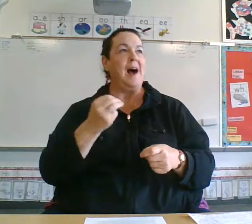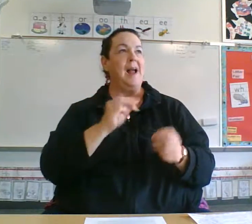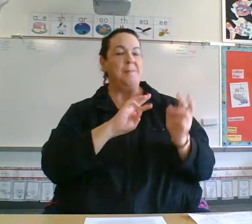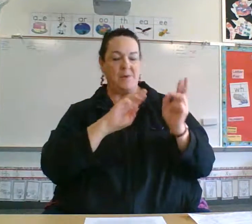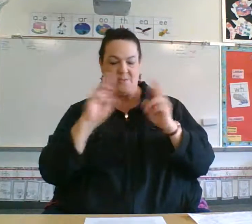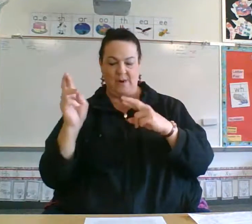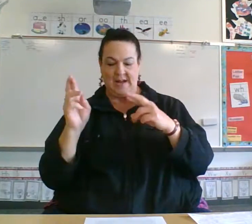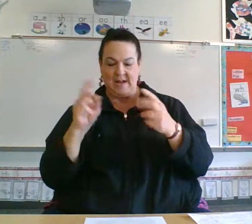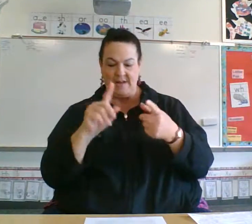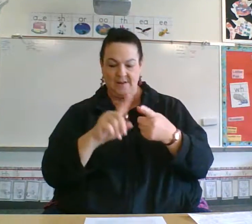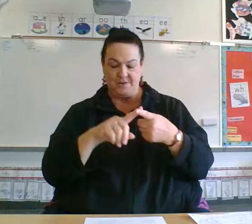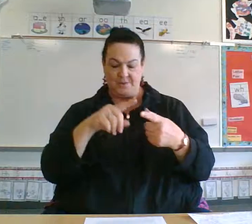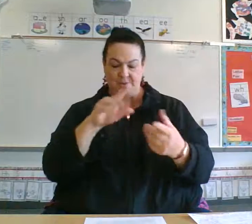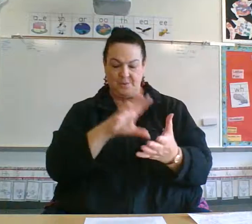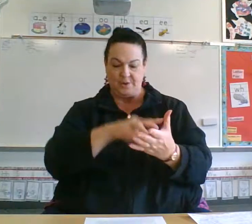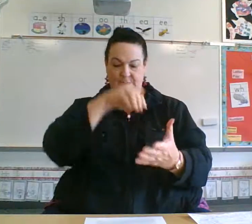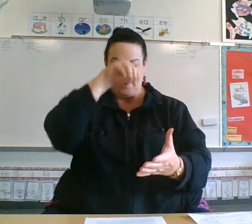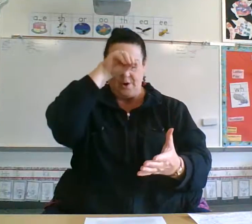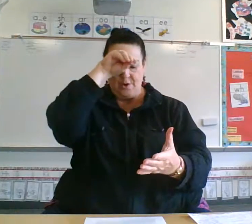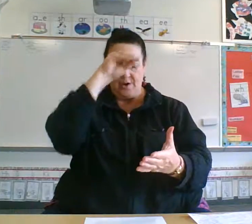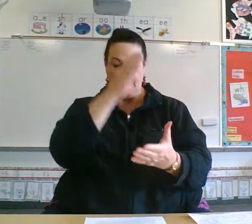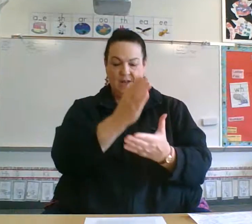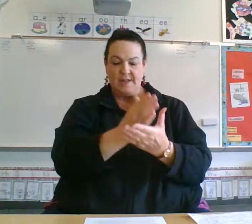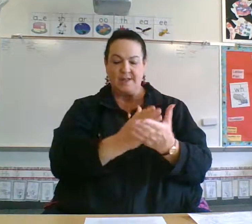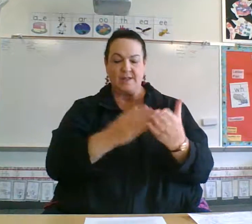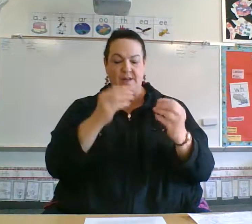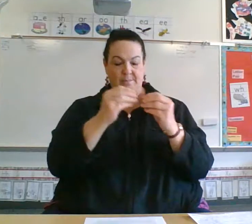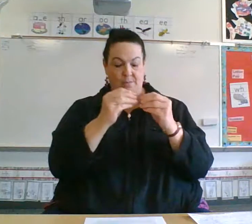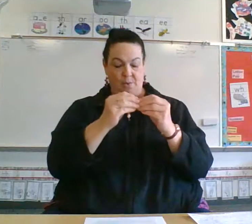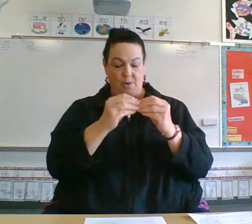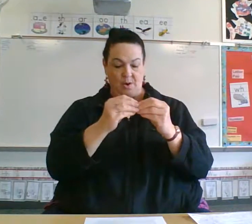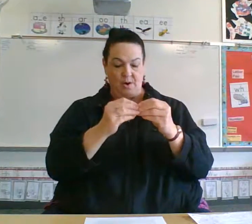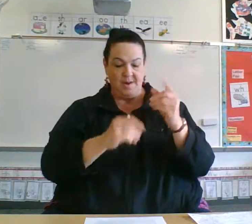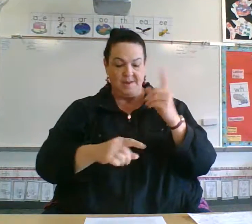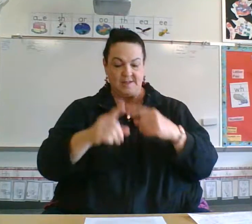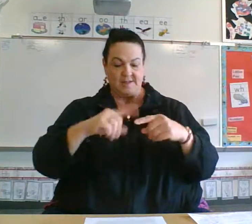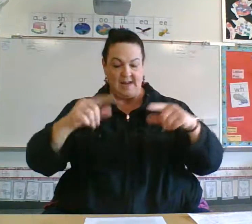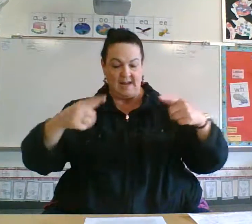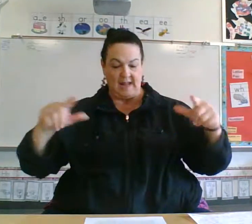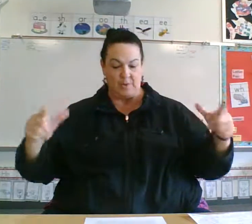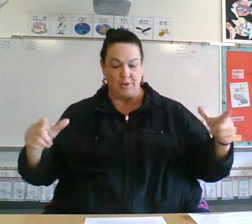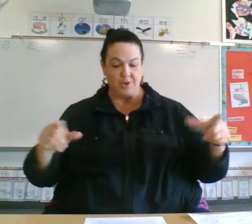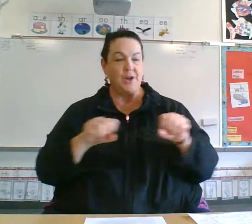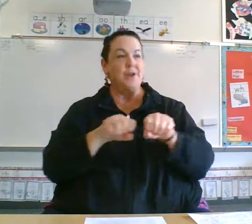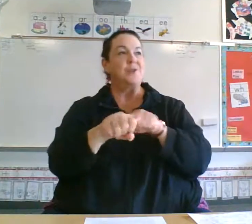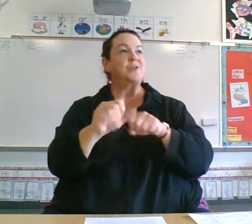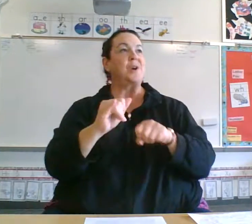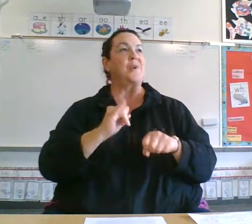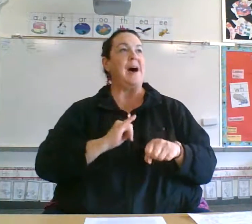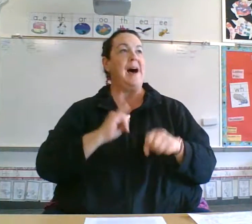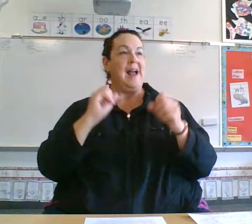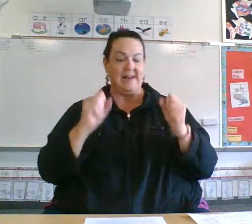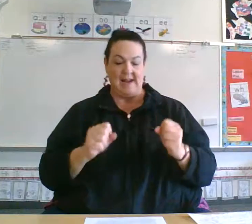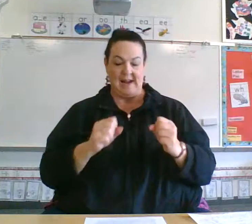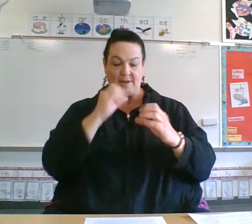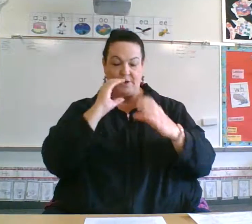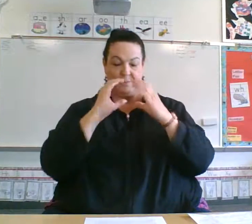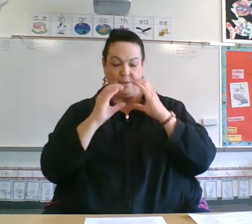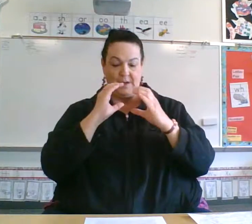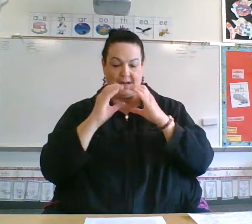I'm ready to learn some more sign language so I can